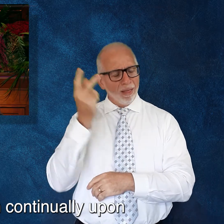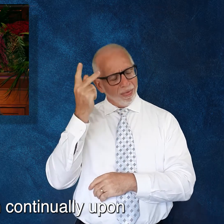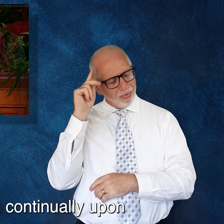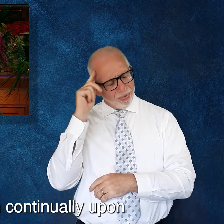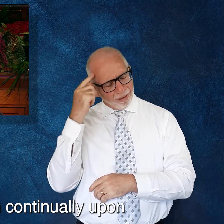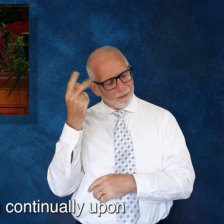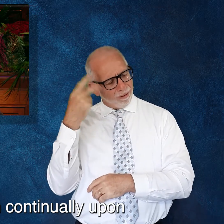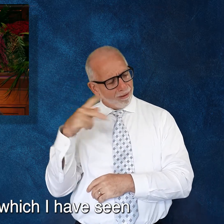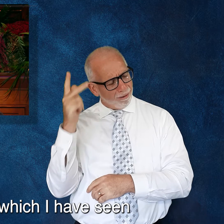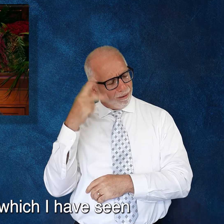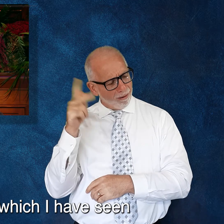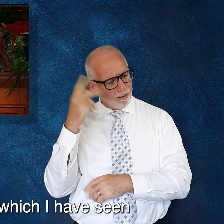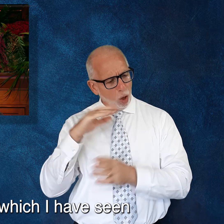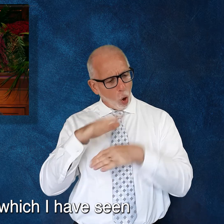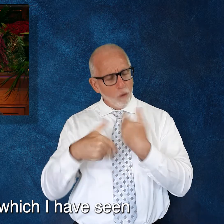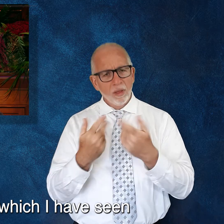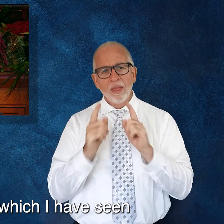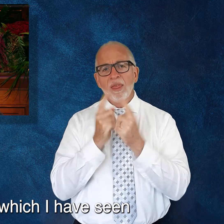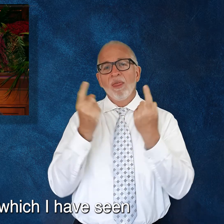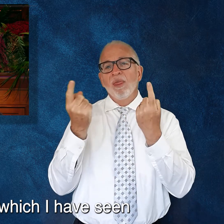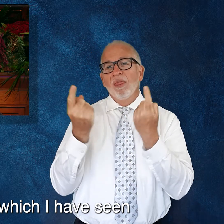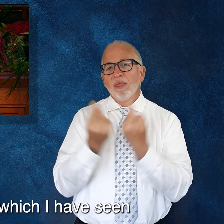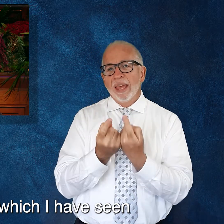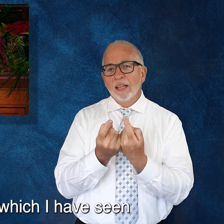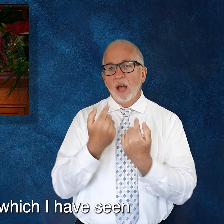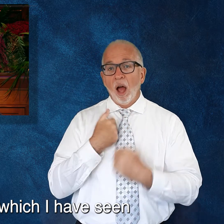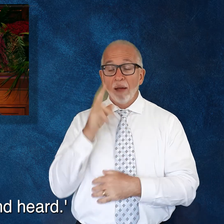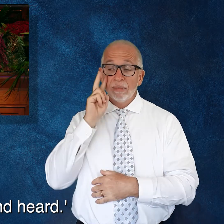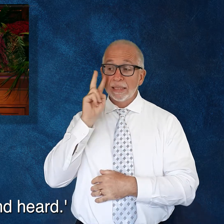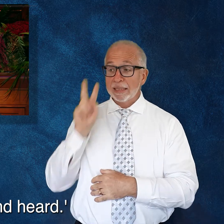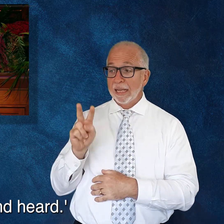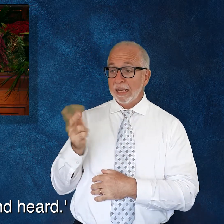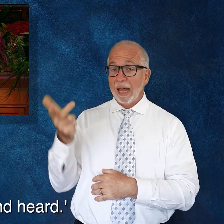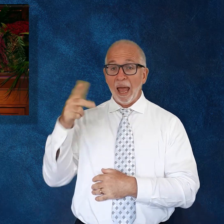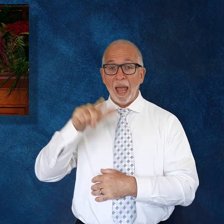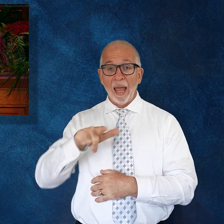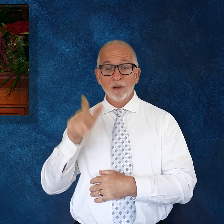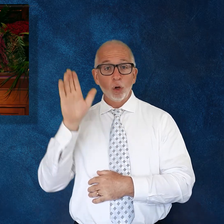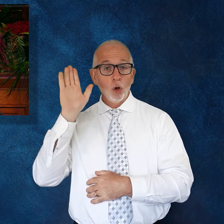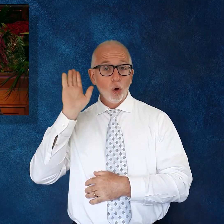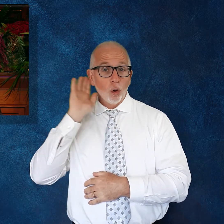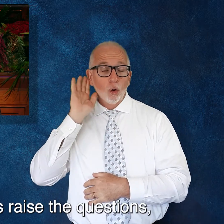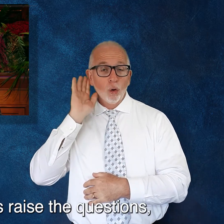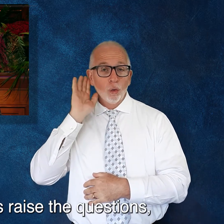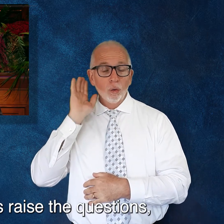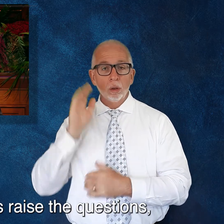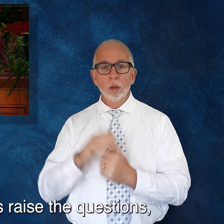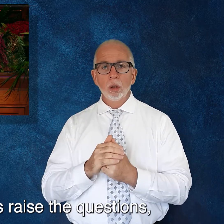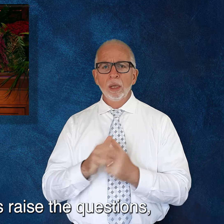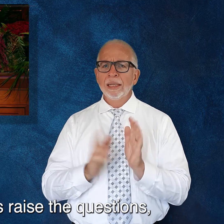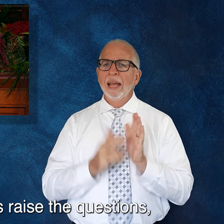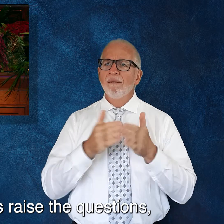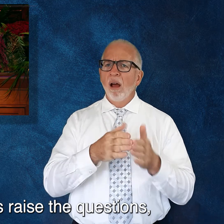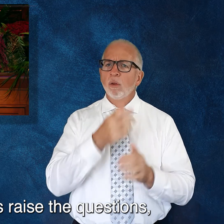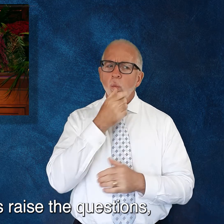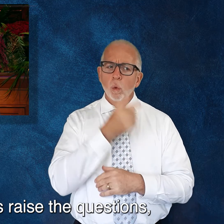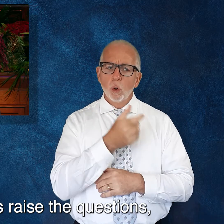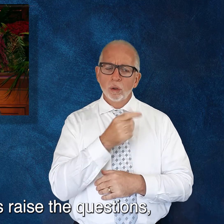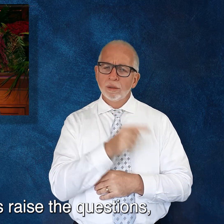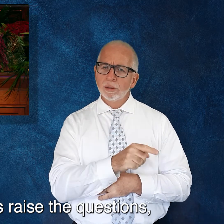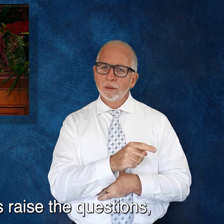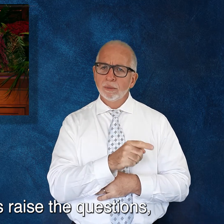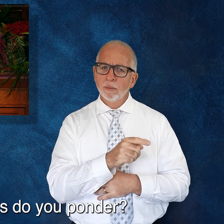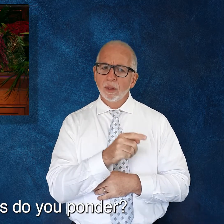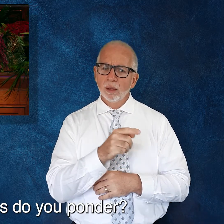continually upon the things which I have seen and heard. Nephi's words raise the